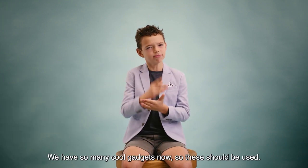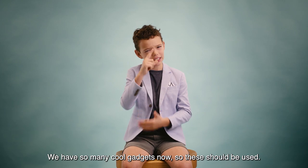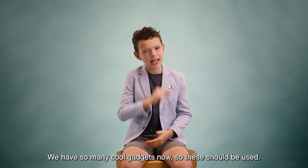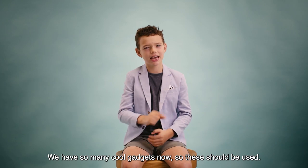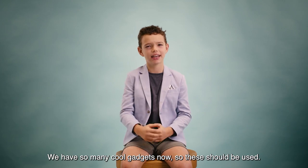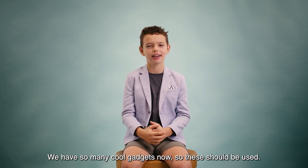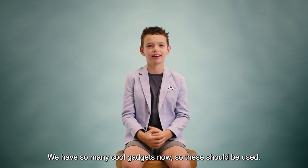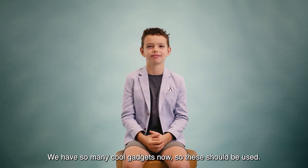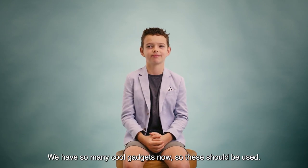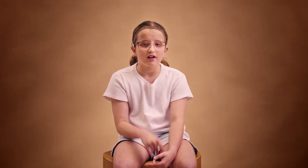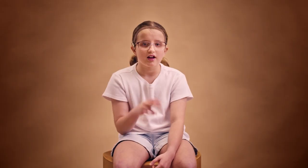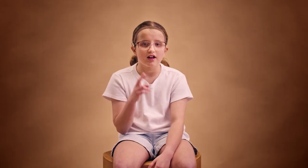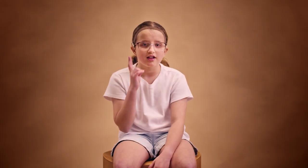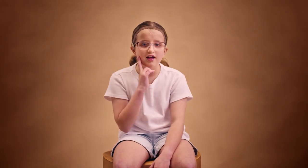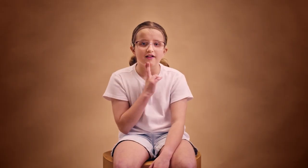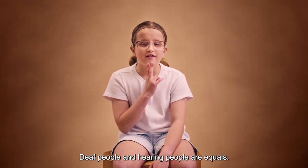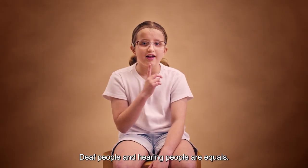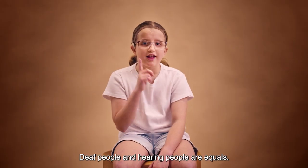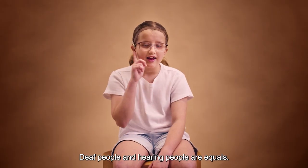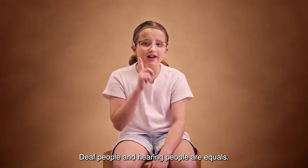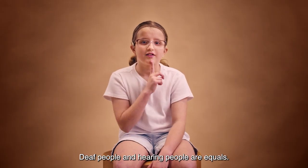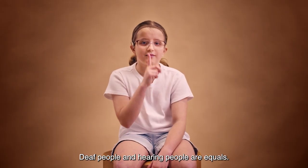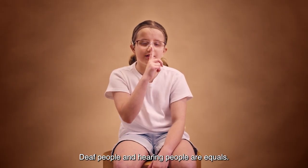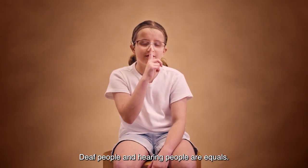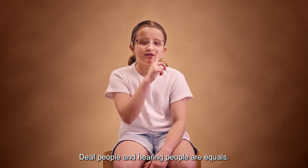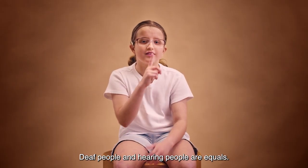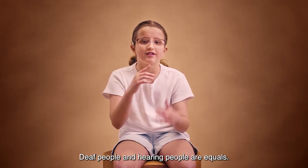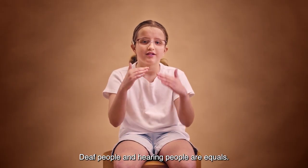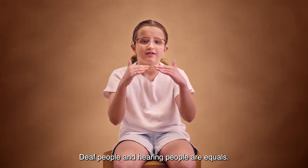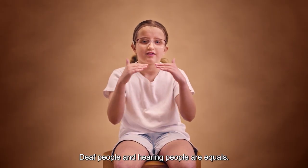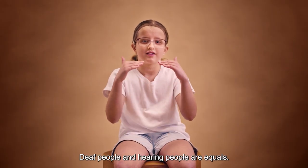so these should be used. Deaf and hearing people are equals.